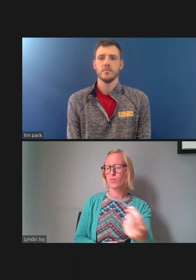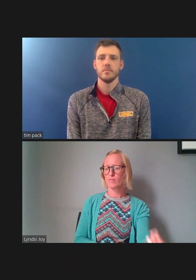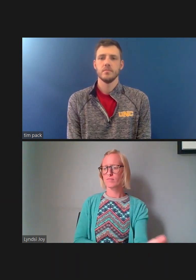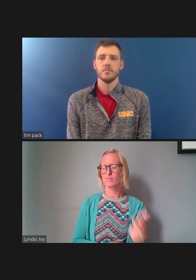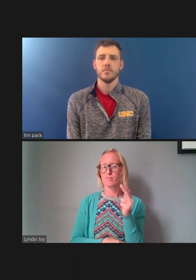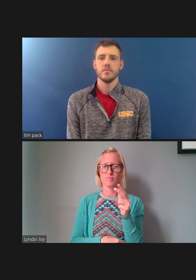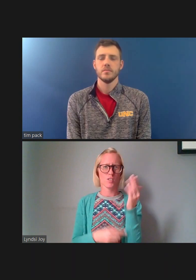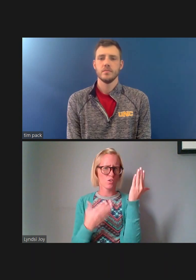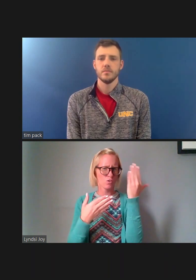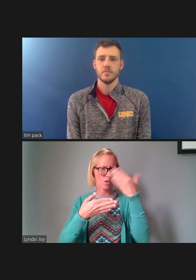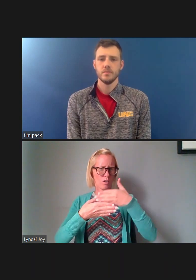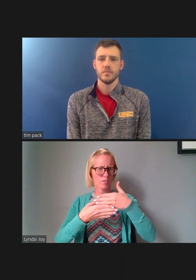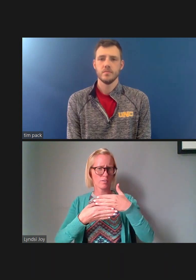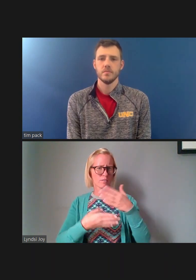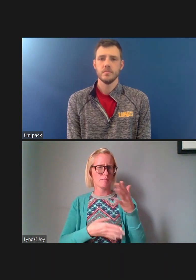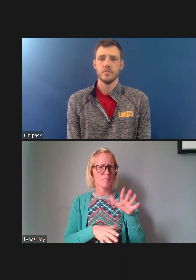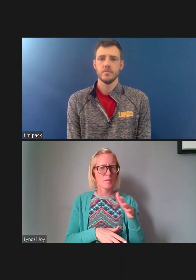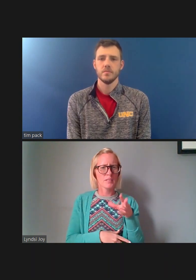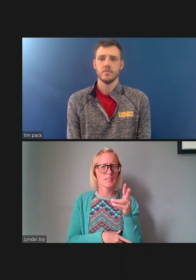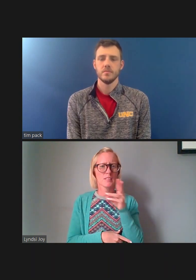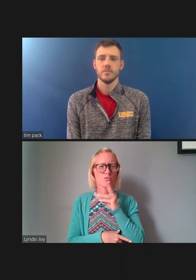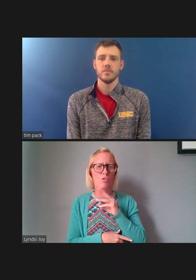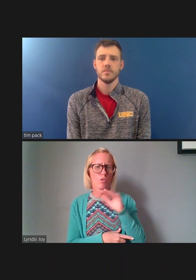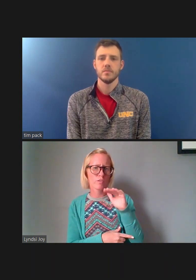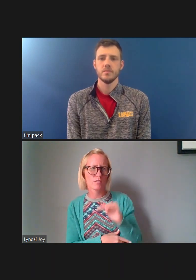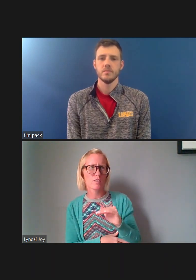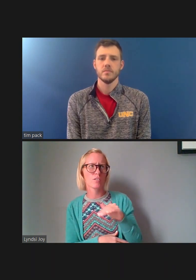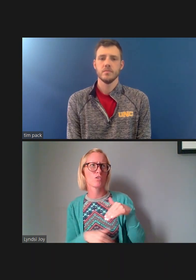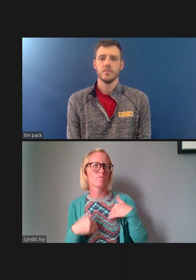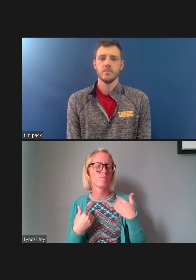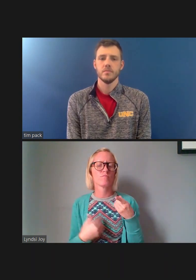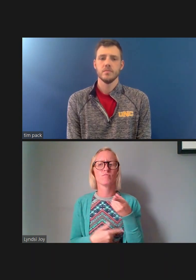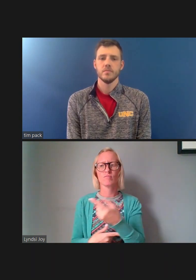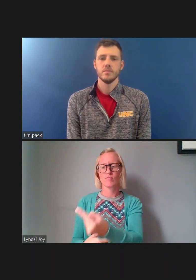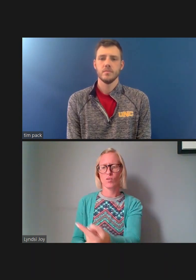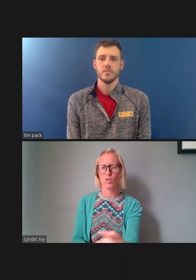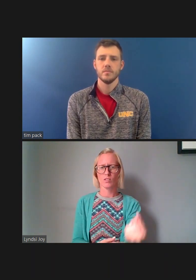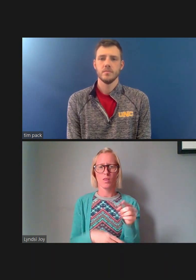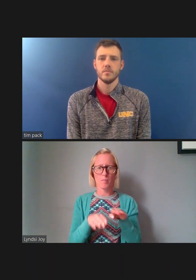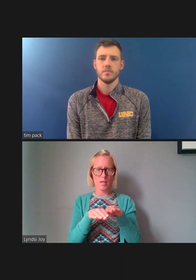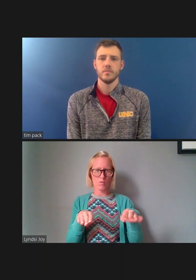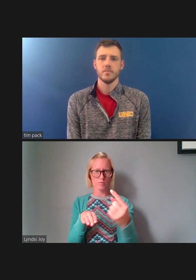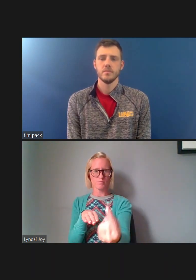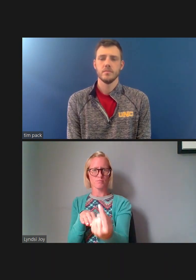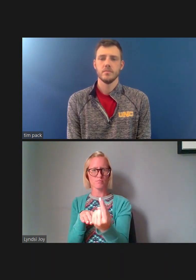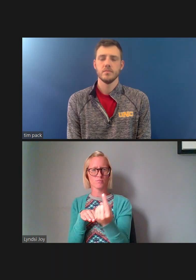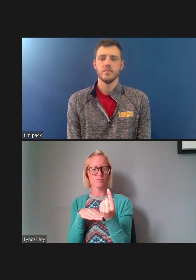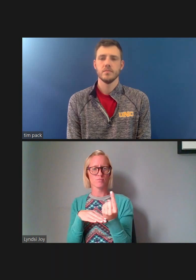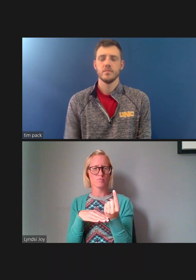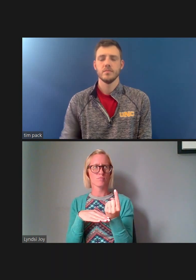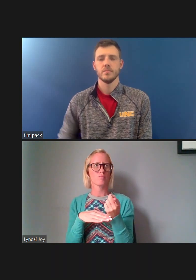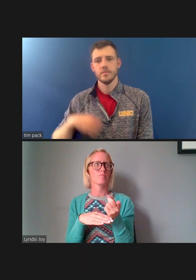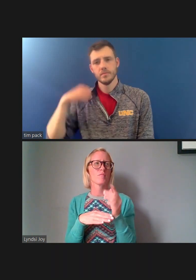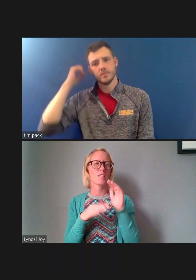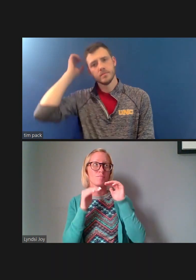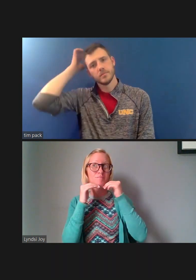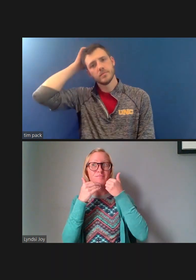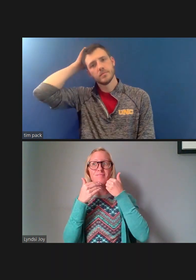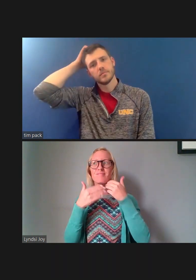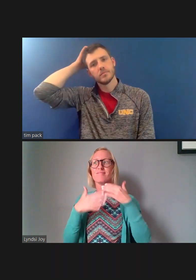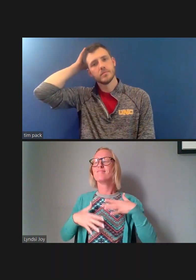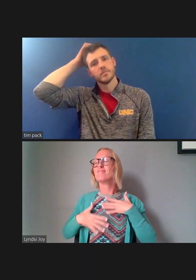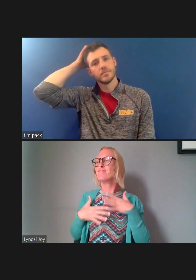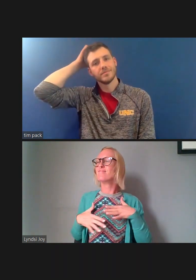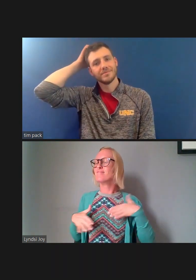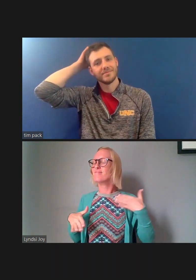boy, not much younger than Piggy, parted a tangle of undergrowth, walked onto the platform, and smiled cheerfully at everybody.